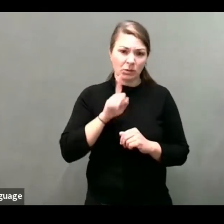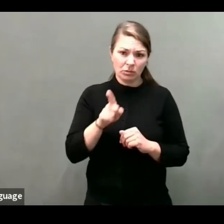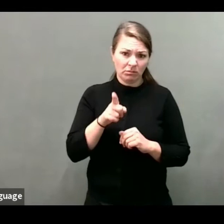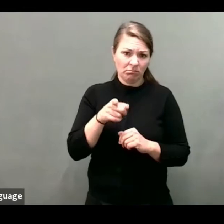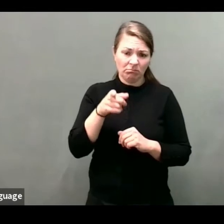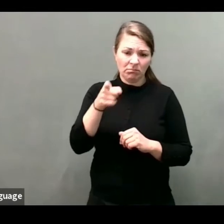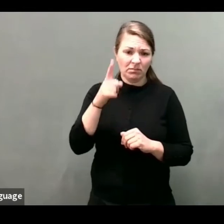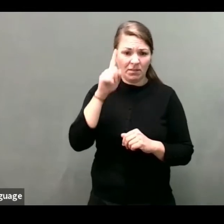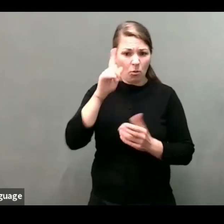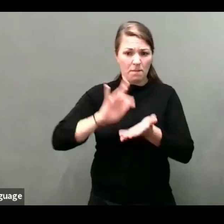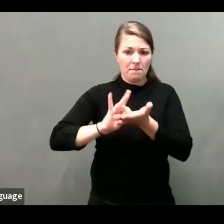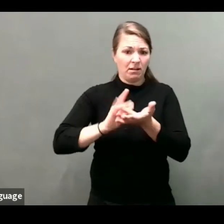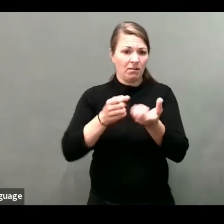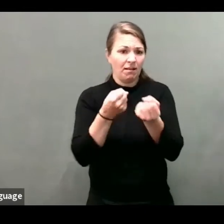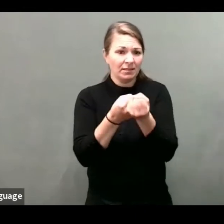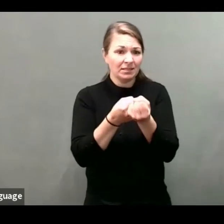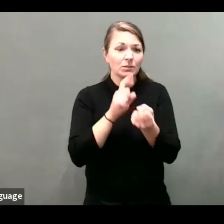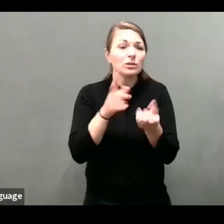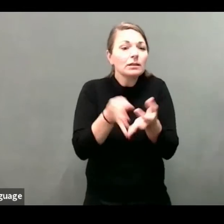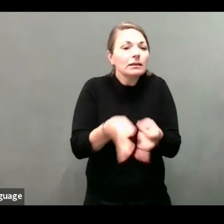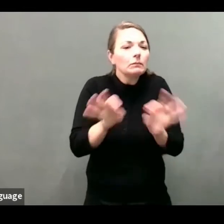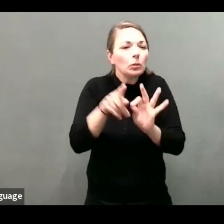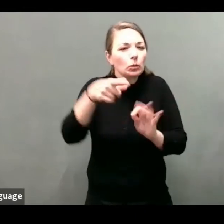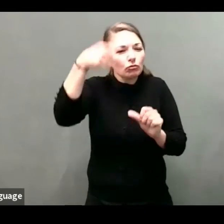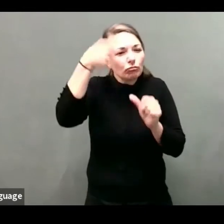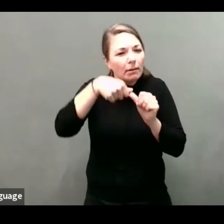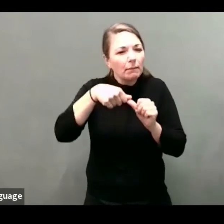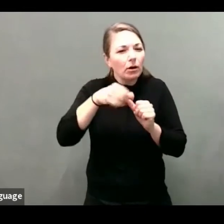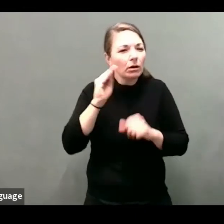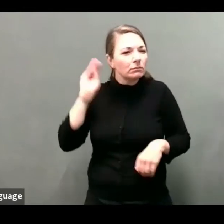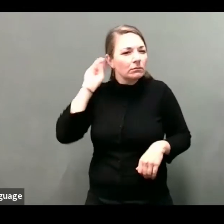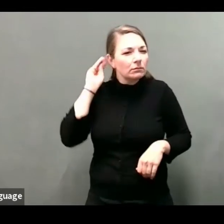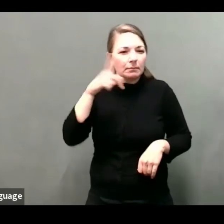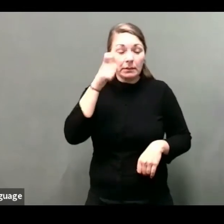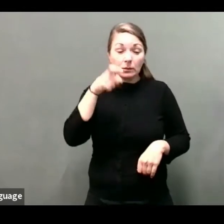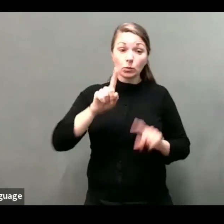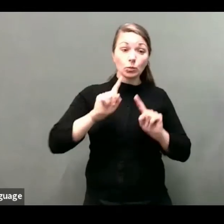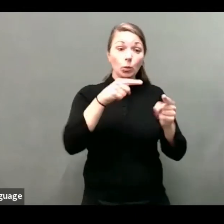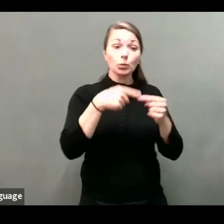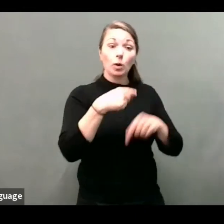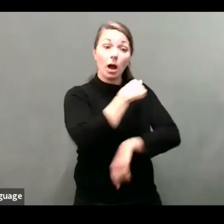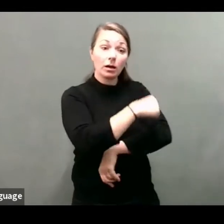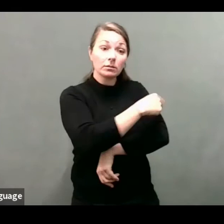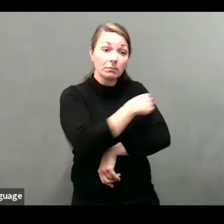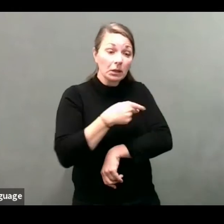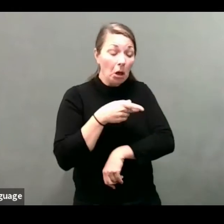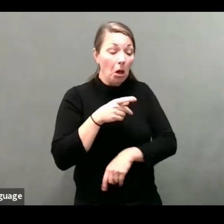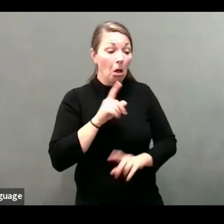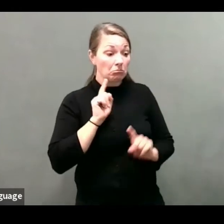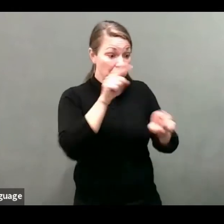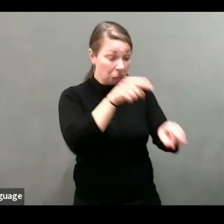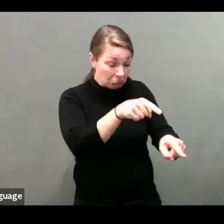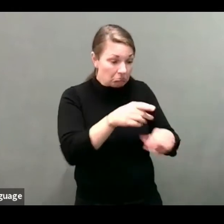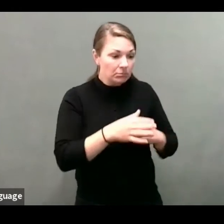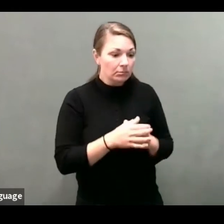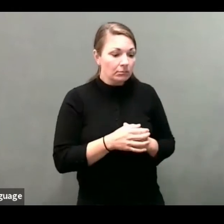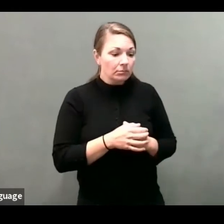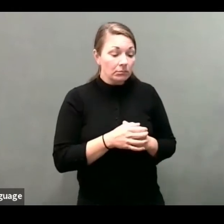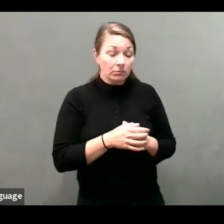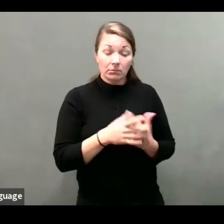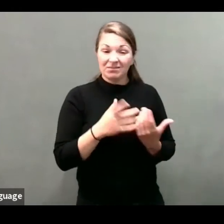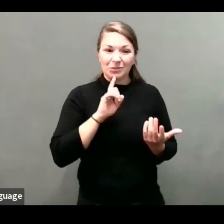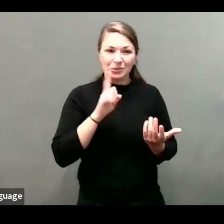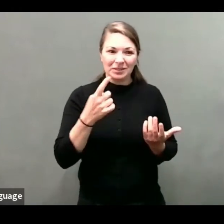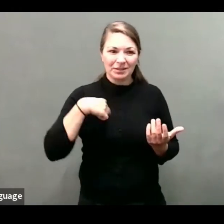advocacy because it's important to remember, usually when we go to a hospital or if we're receiving care, we just show